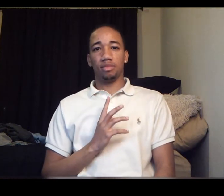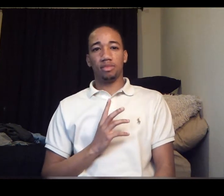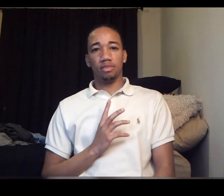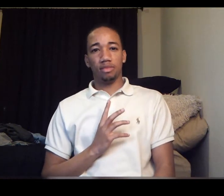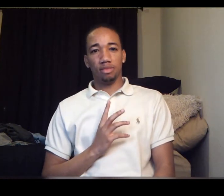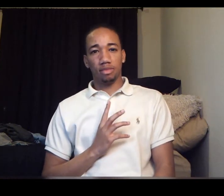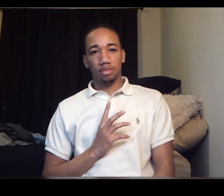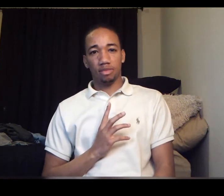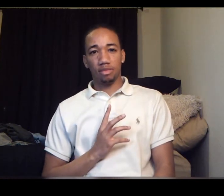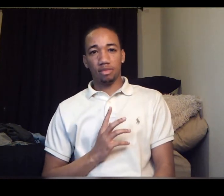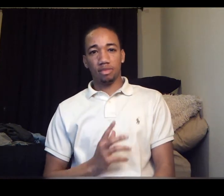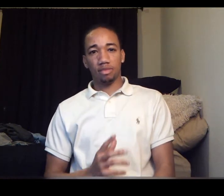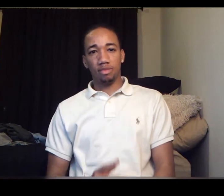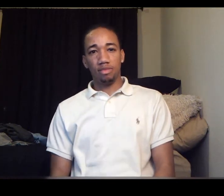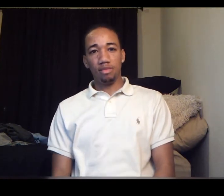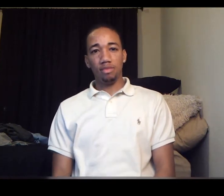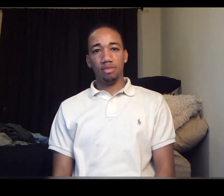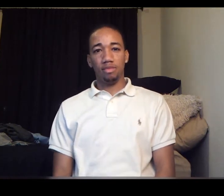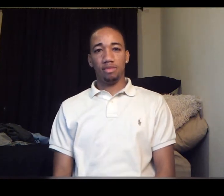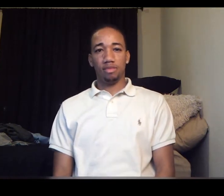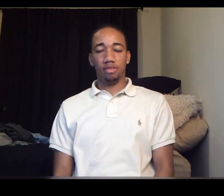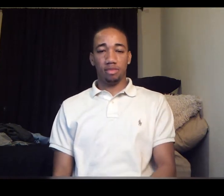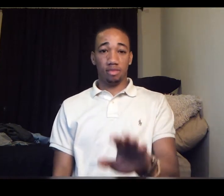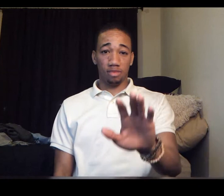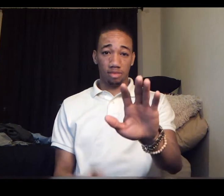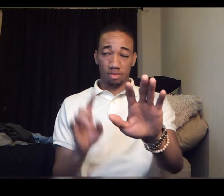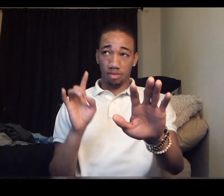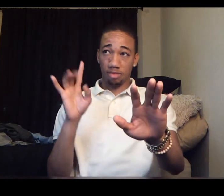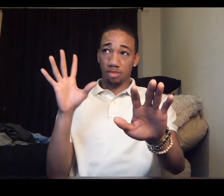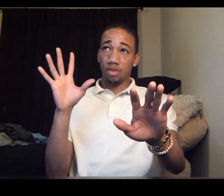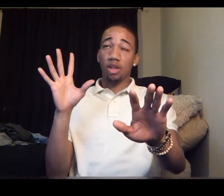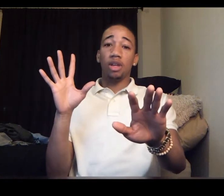My pride, my ego, my needs, and my selfish ways